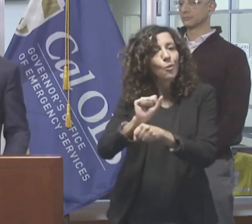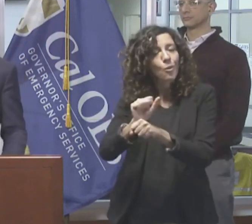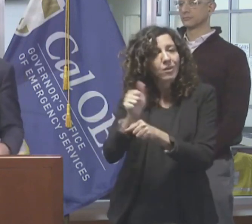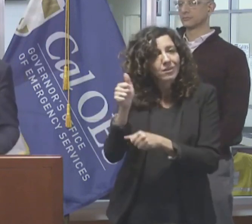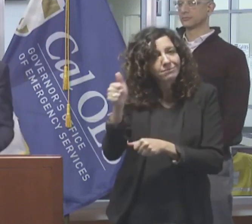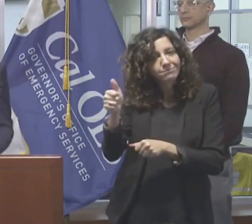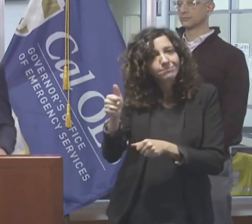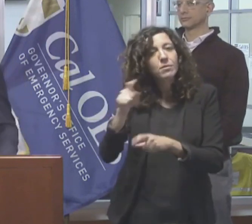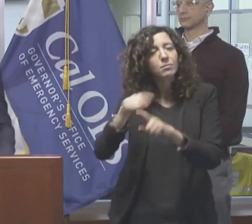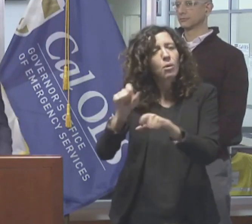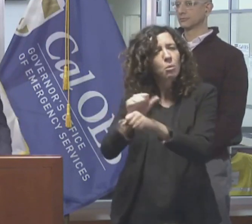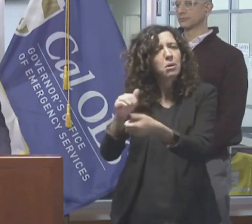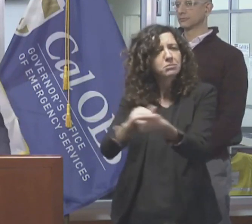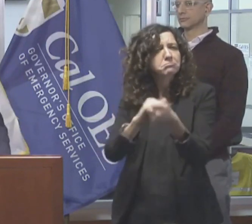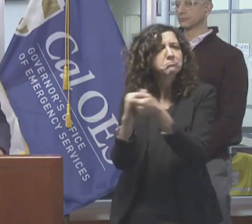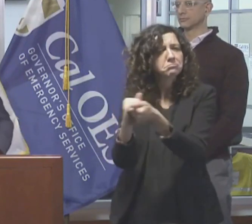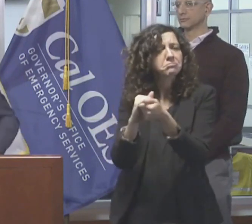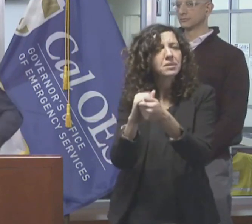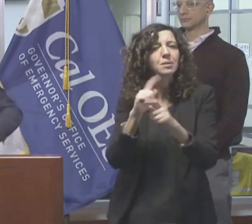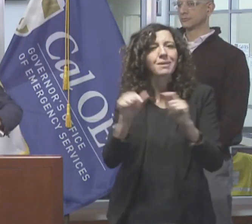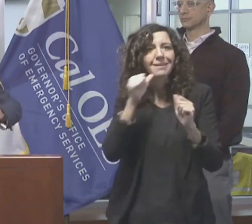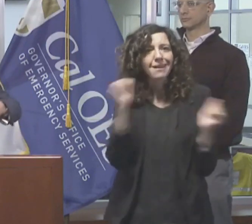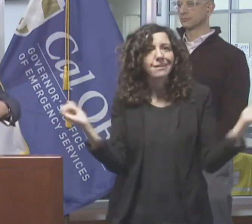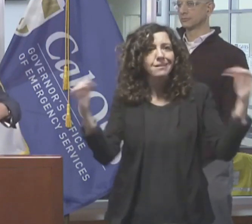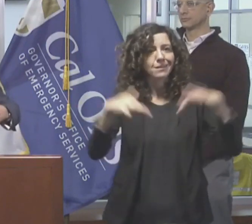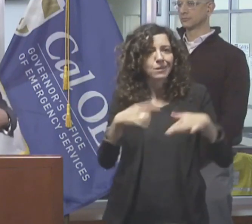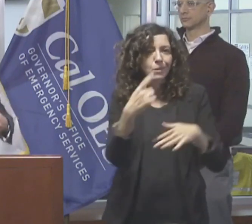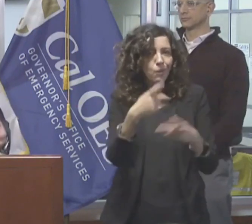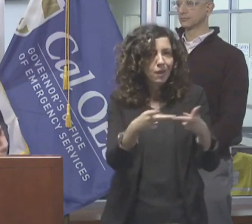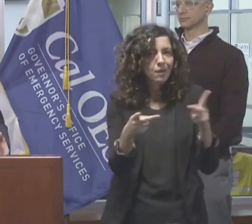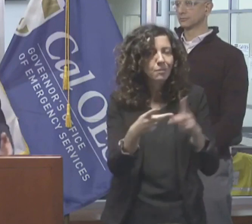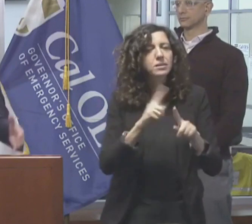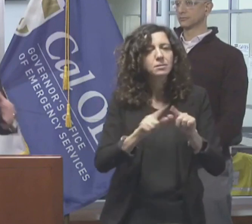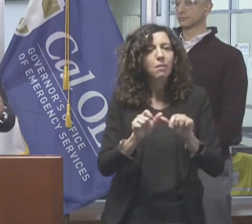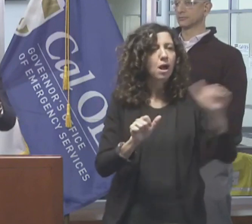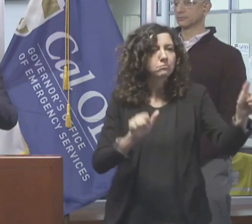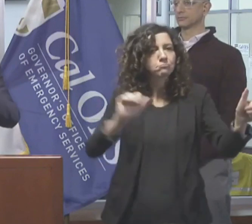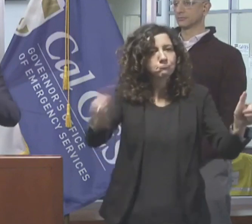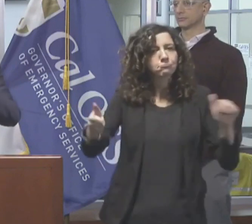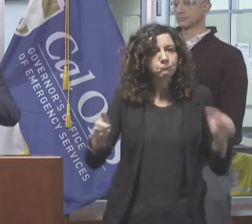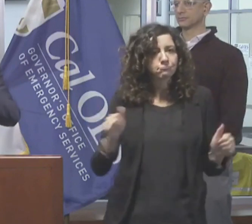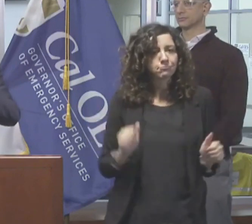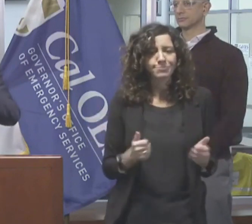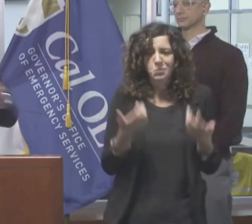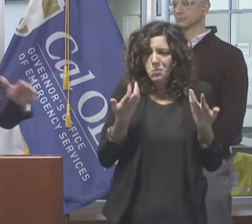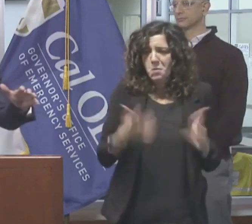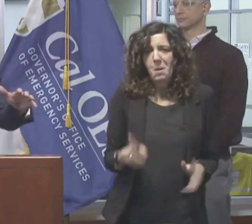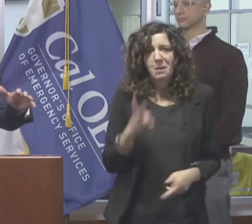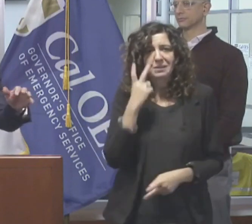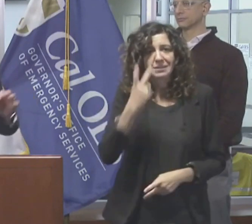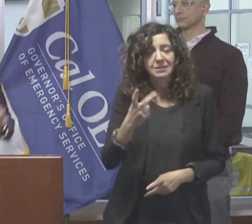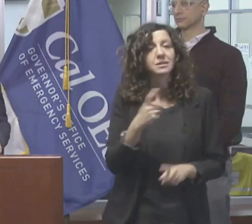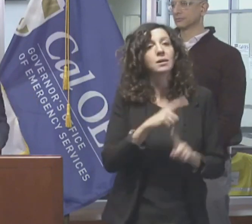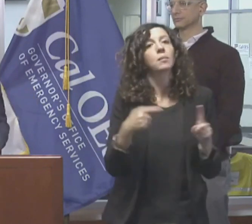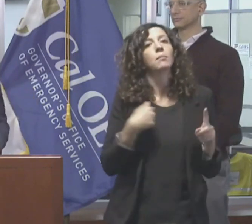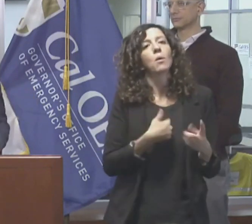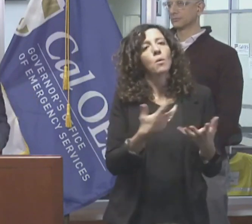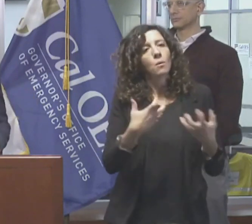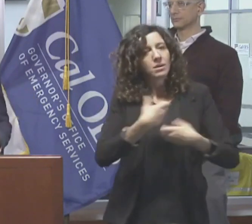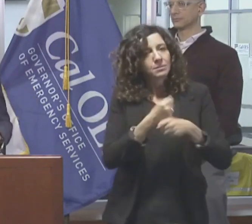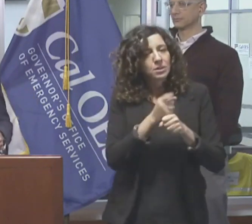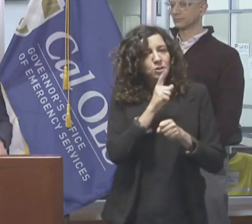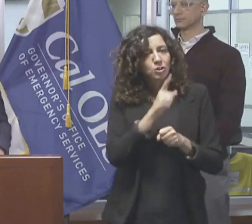collaboratively nonetheless, but not in congregate settings. So it's already taking shape, but all of that will be at scale